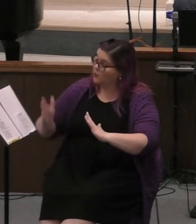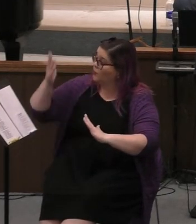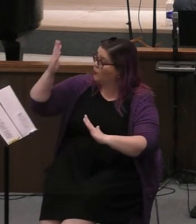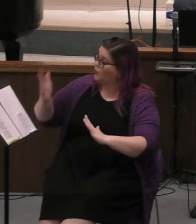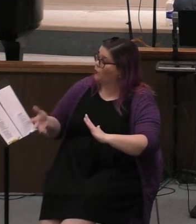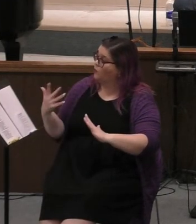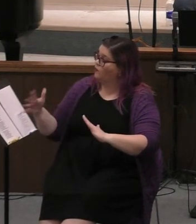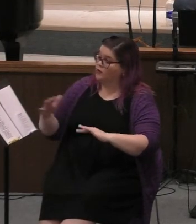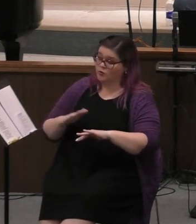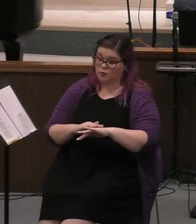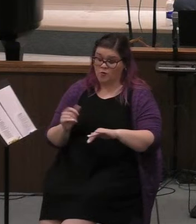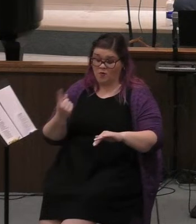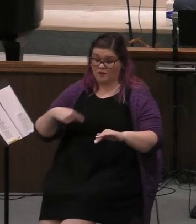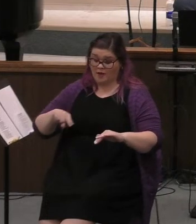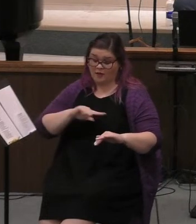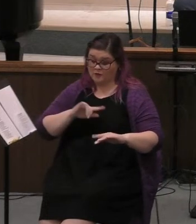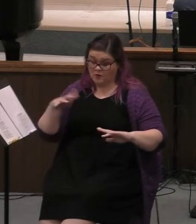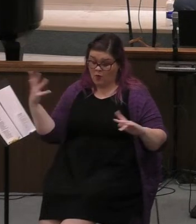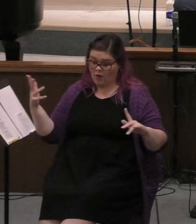called us to know you,